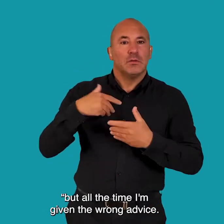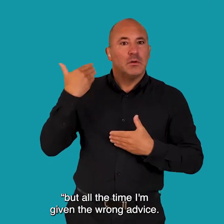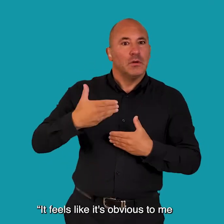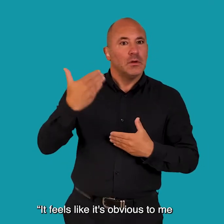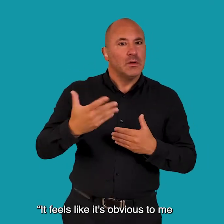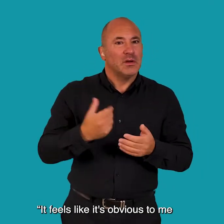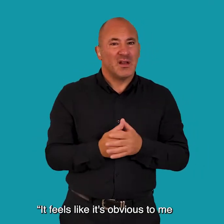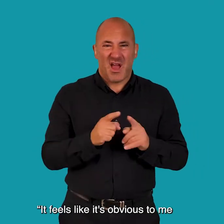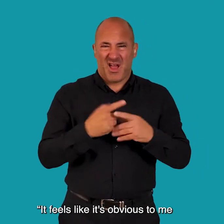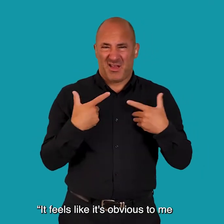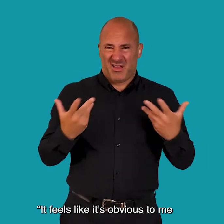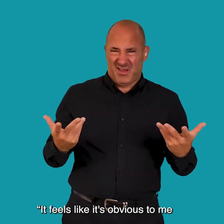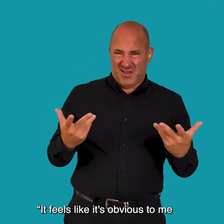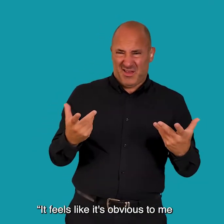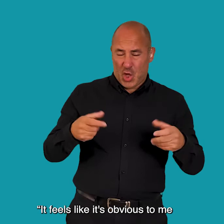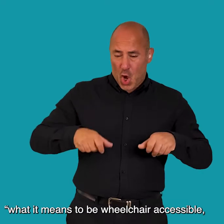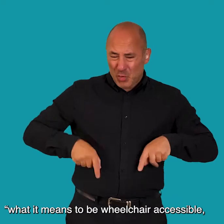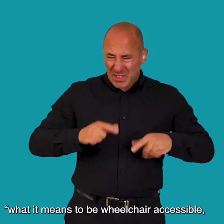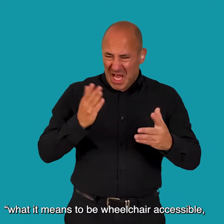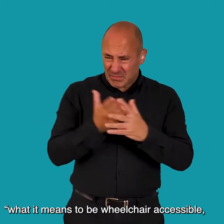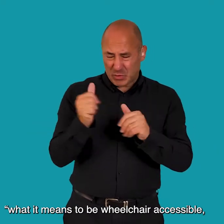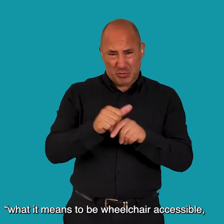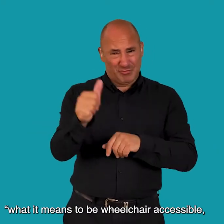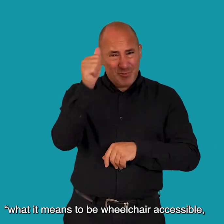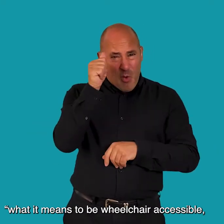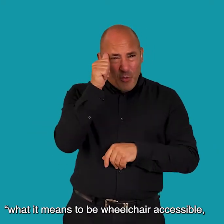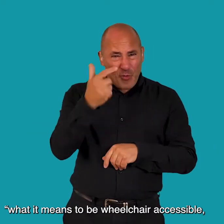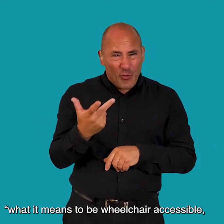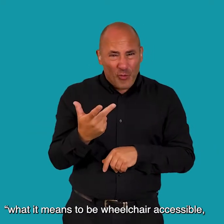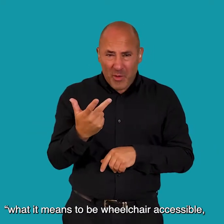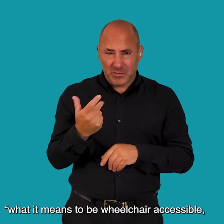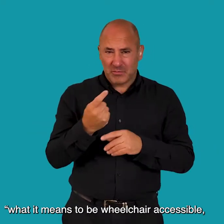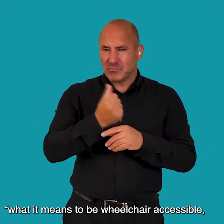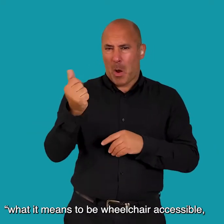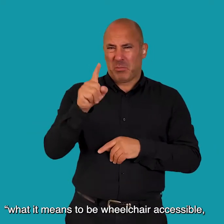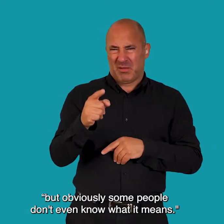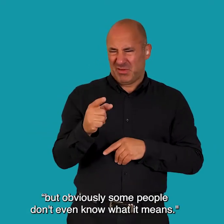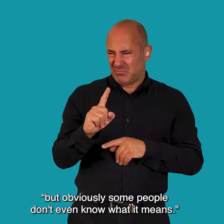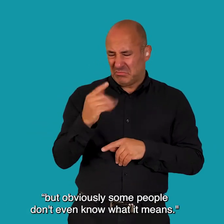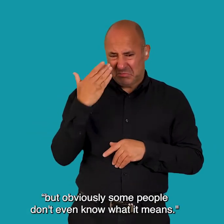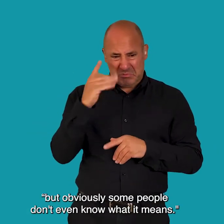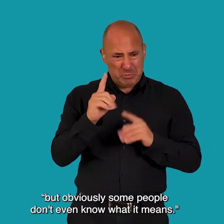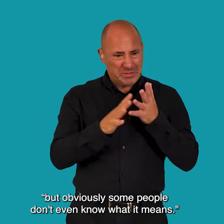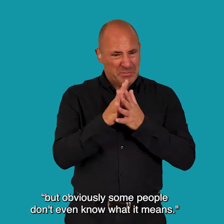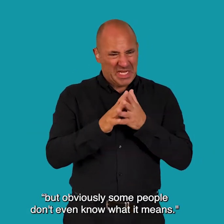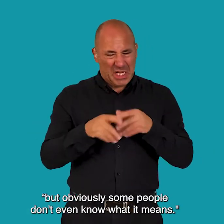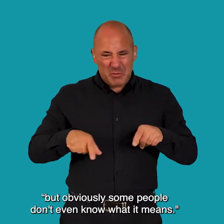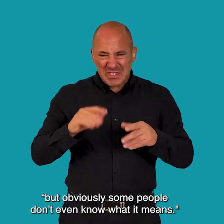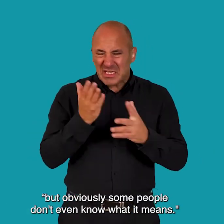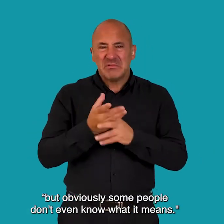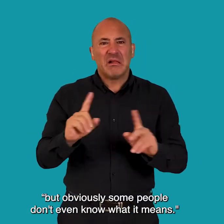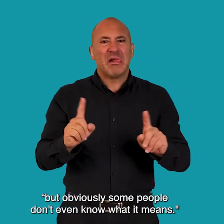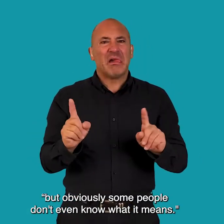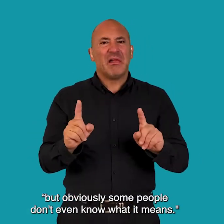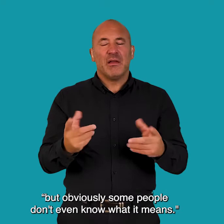It feels like it's obvious to me what it means to be wheelchair accessible, but obviously some people don't even know what it